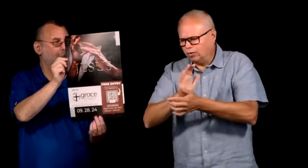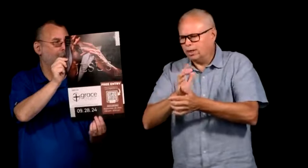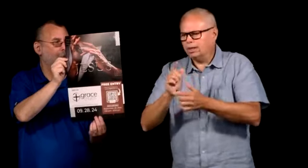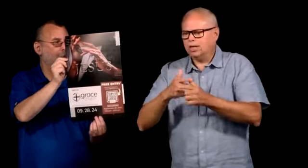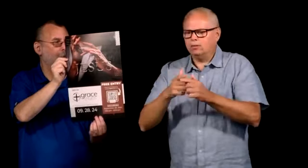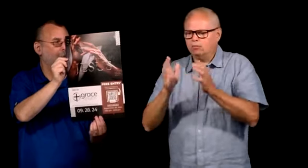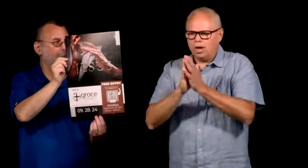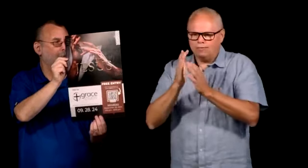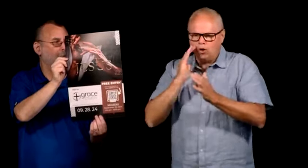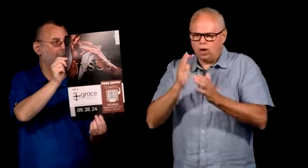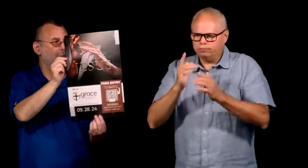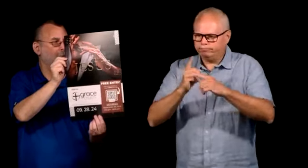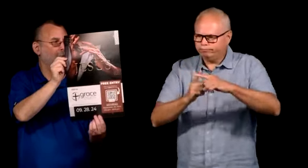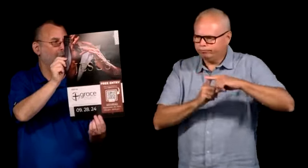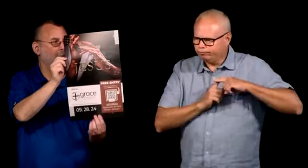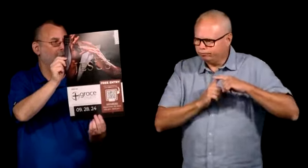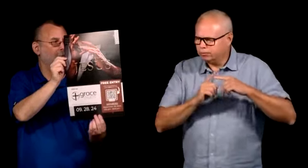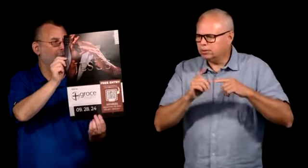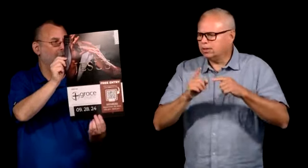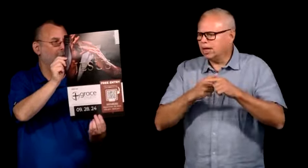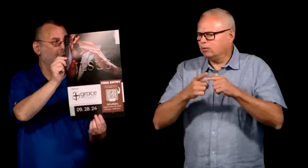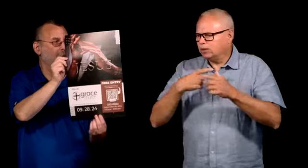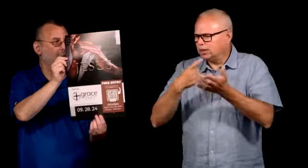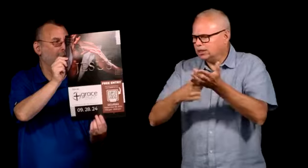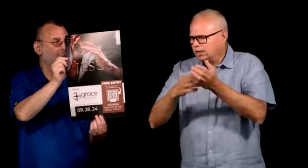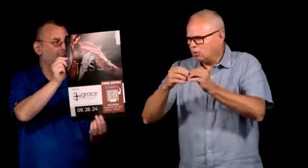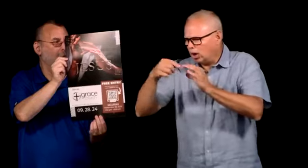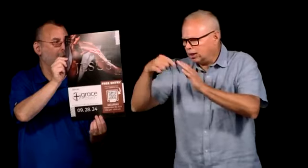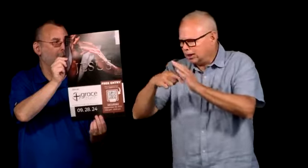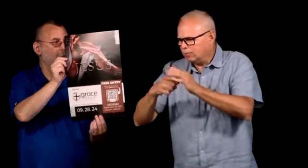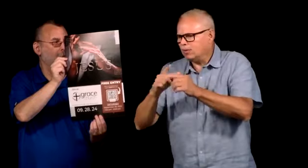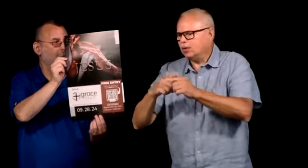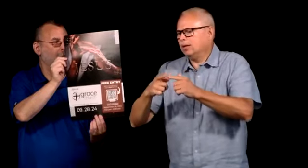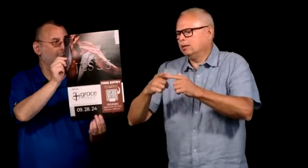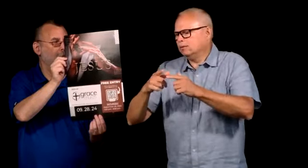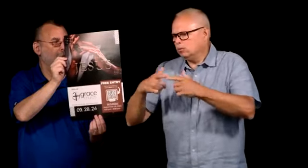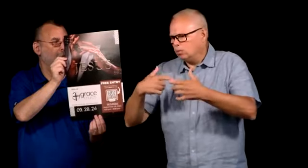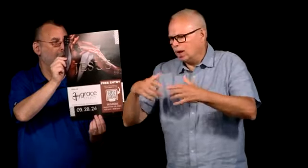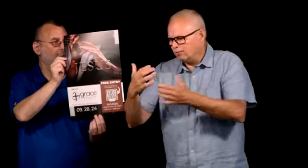The most important point is for as many people to come watch the Jesus movie as possible.